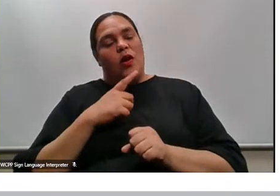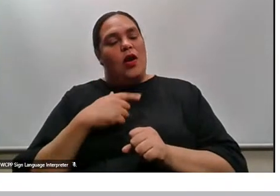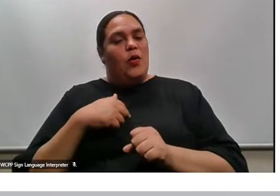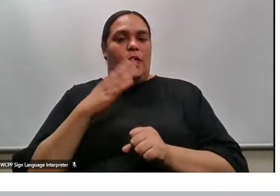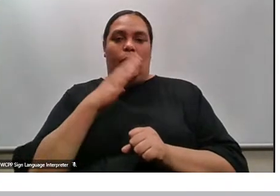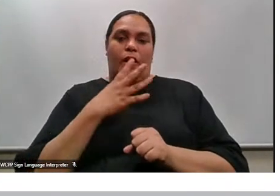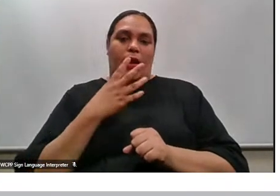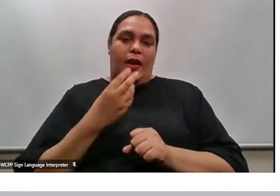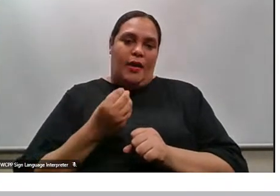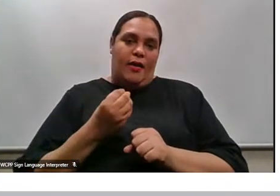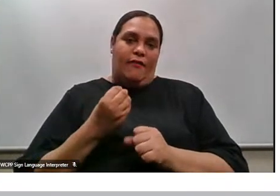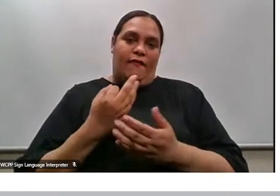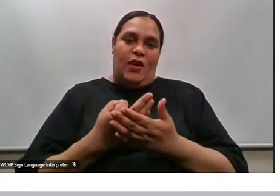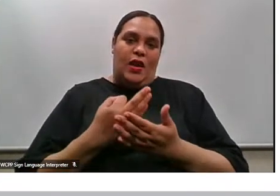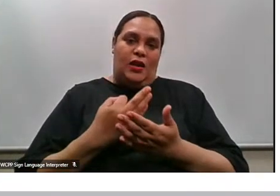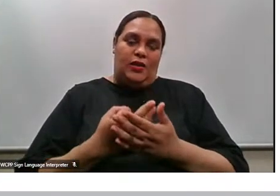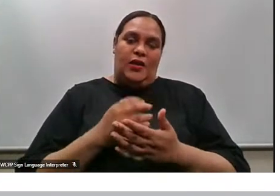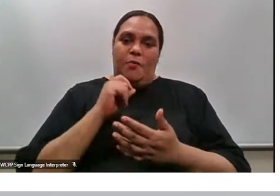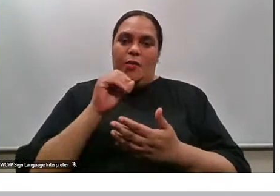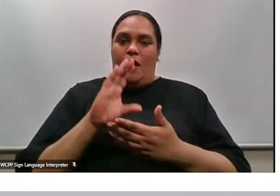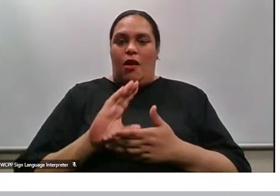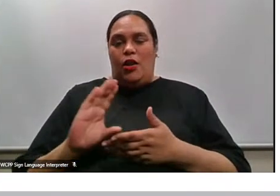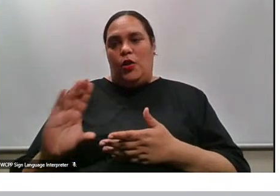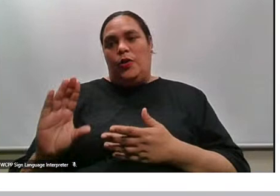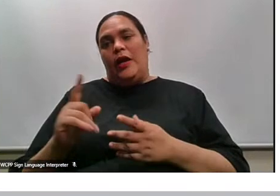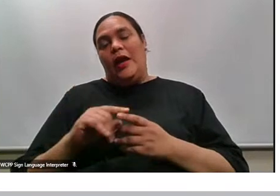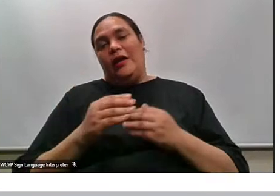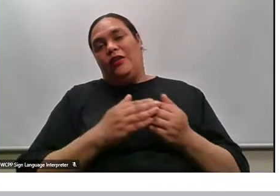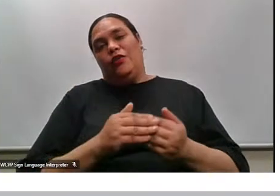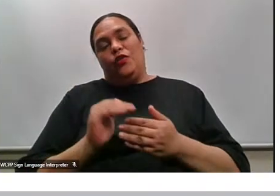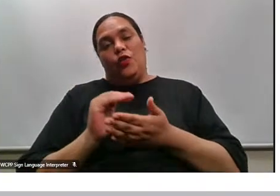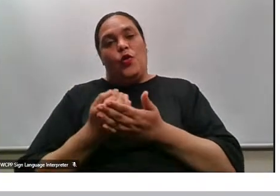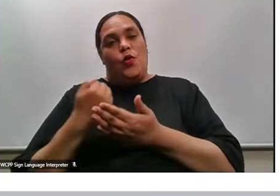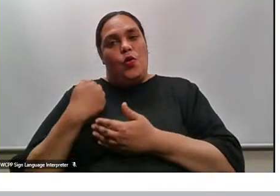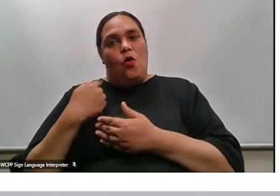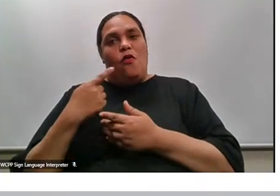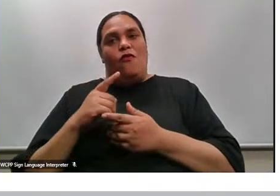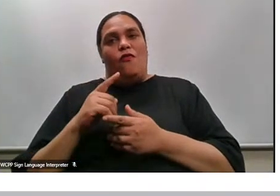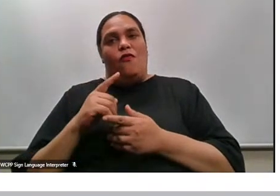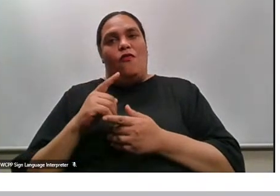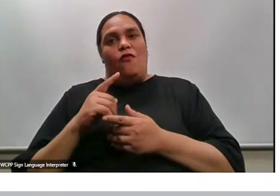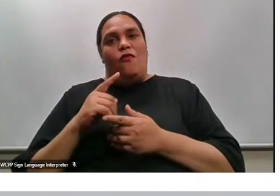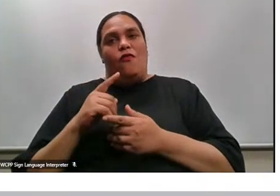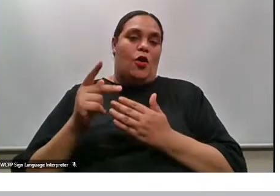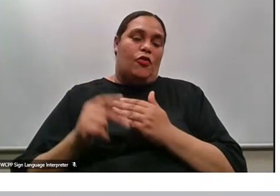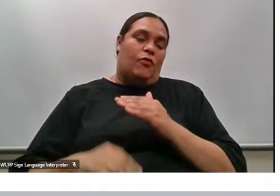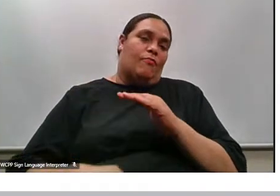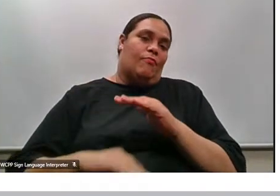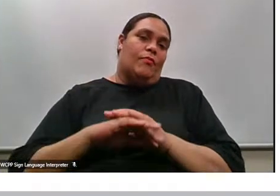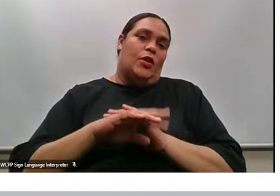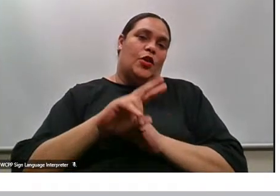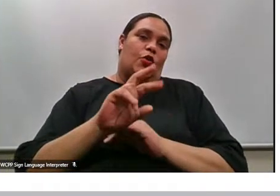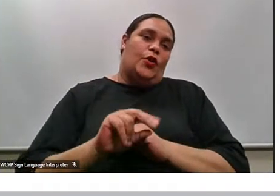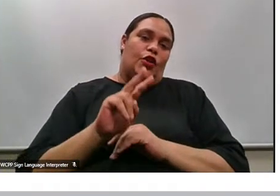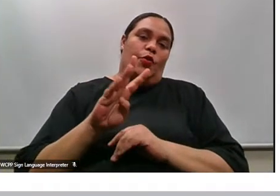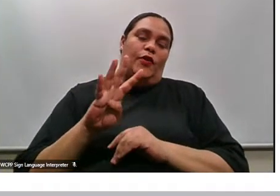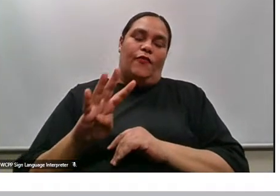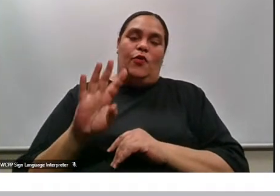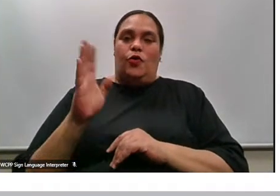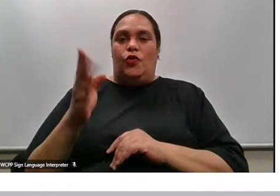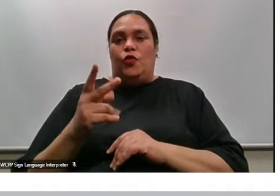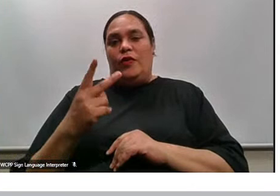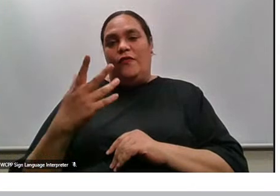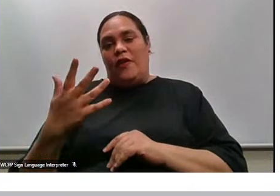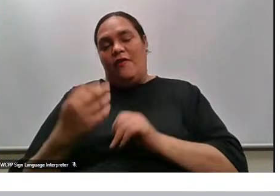have funding that was allocated and secured for the LEAP project until the 2024-25 year. So on